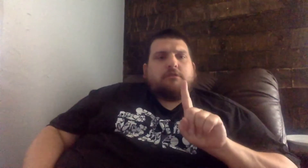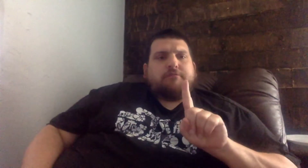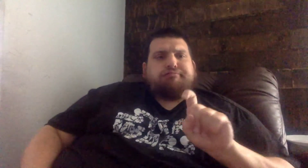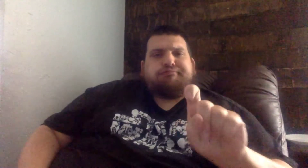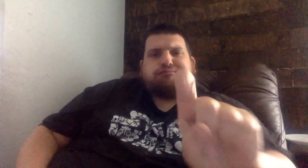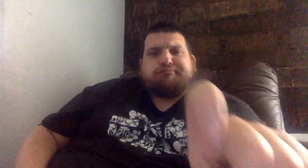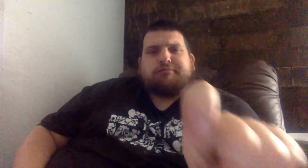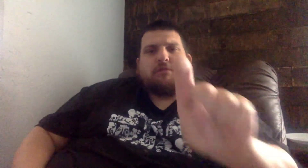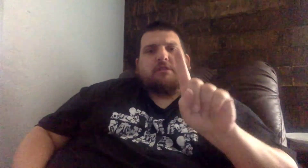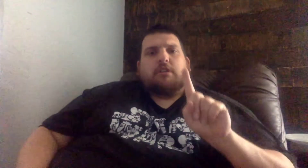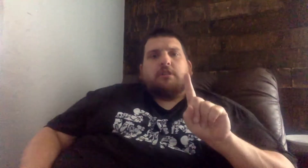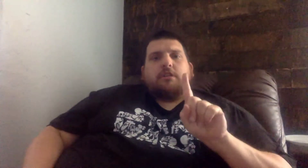it like this.